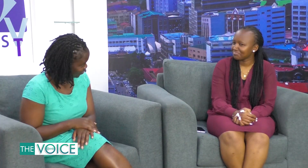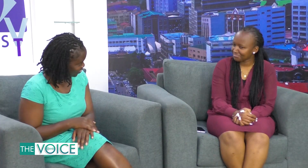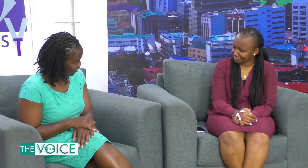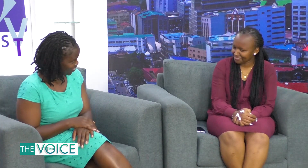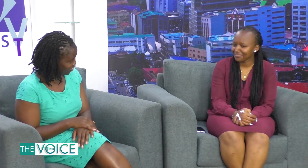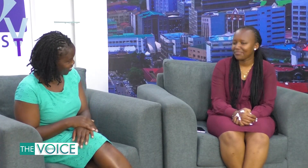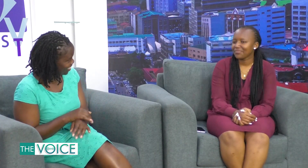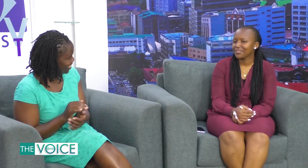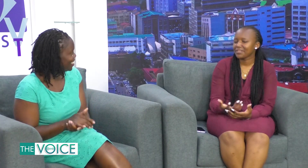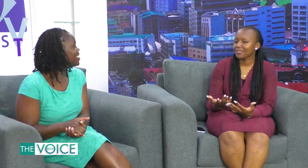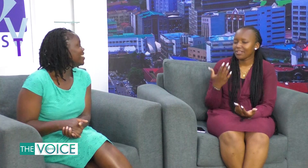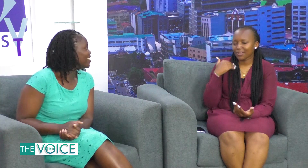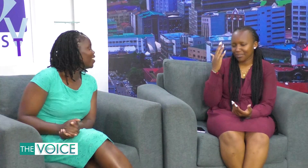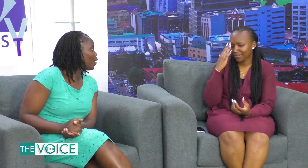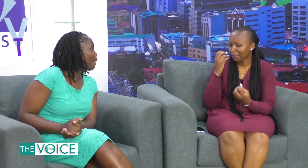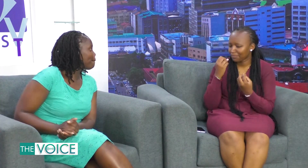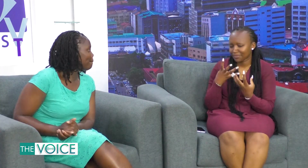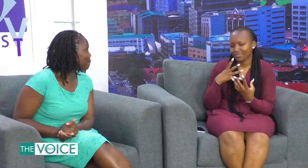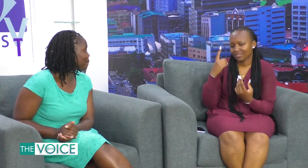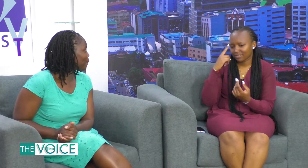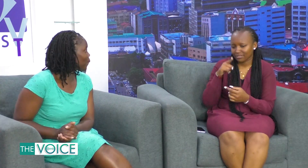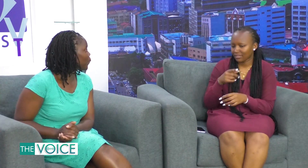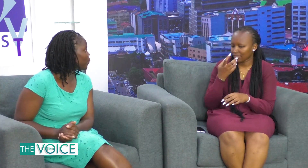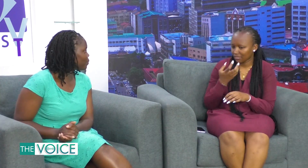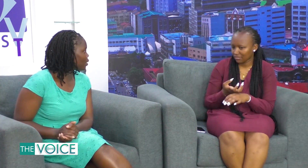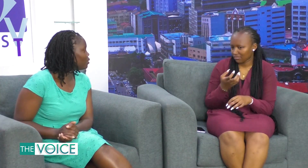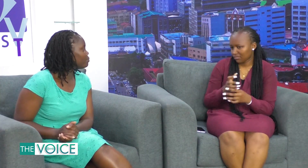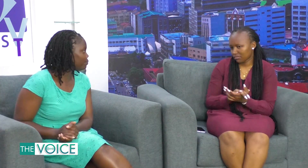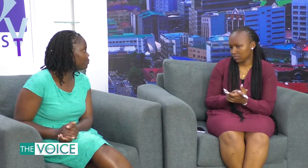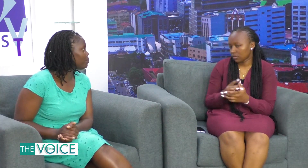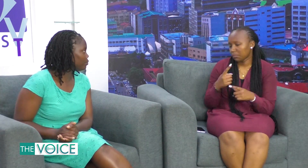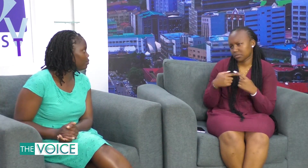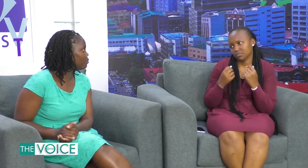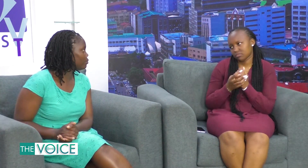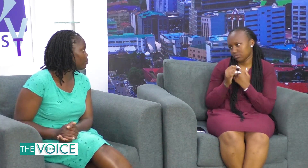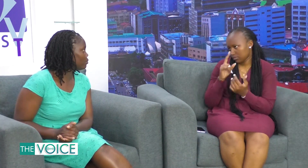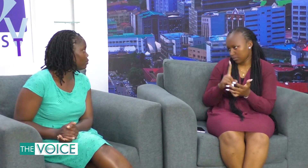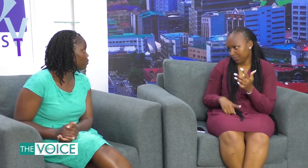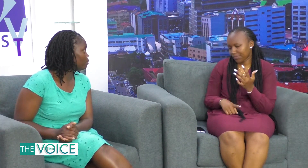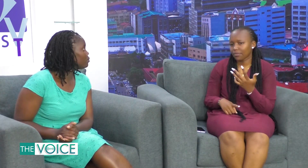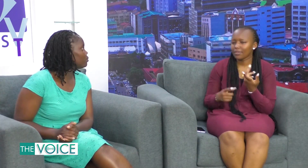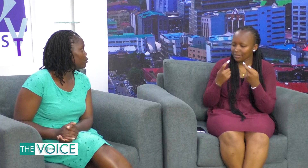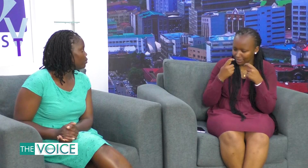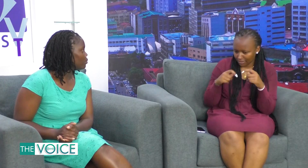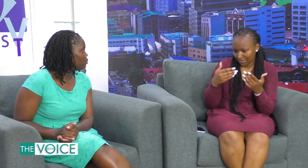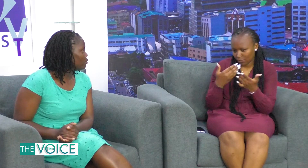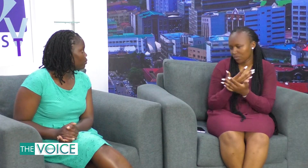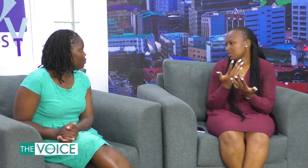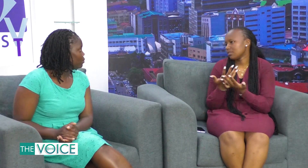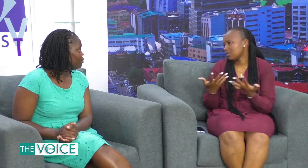have a big question in your mind because you think it's hard. Very many people think that computer